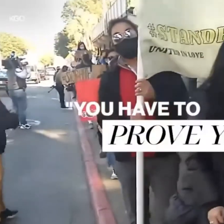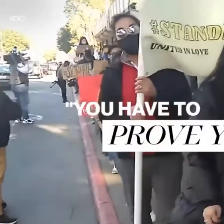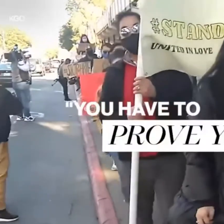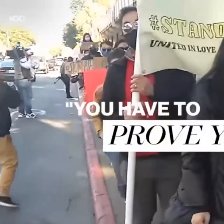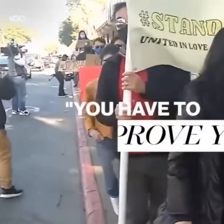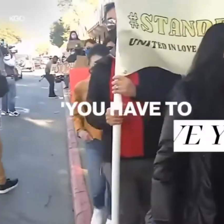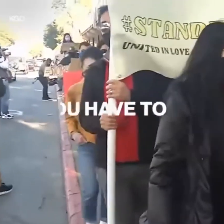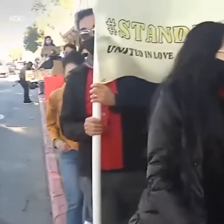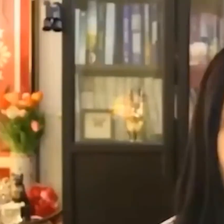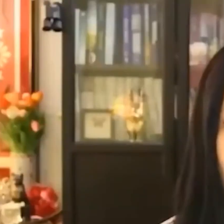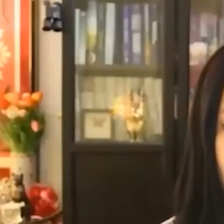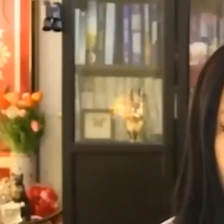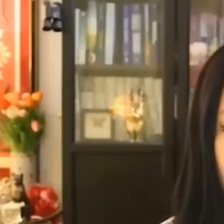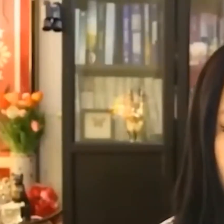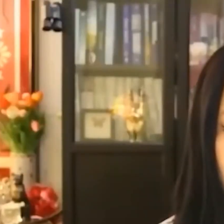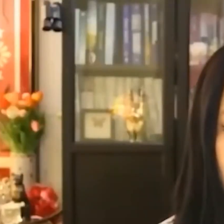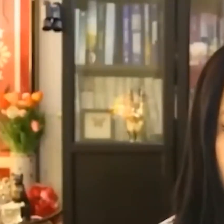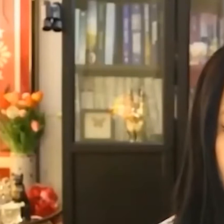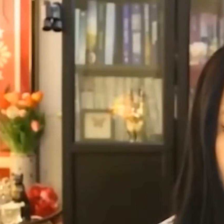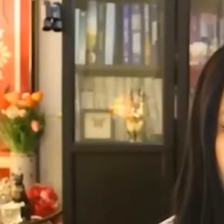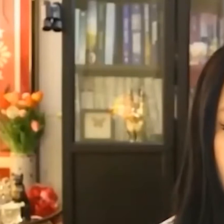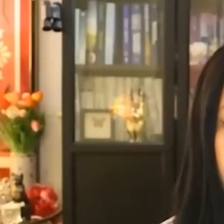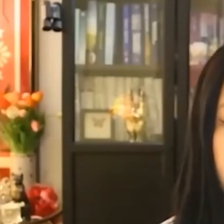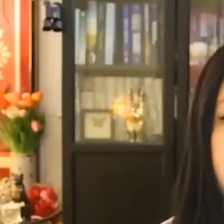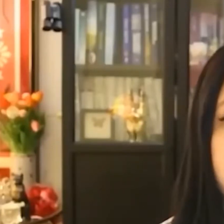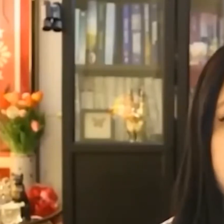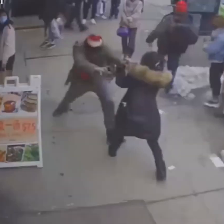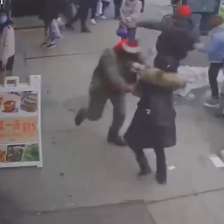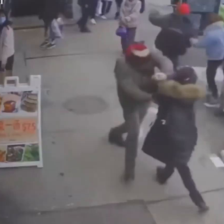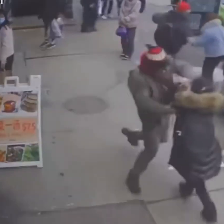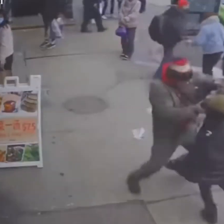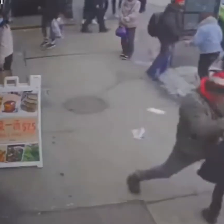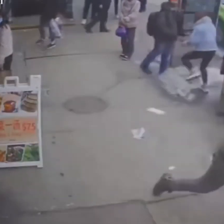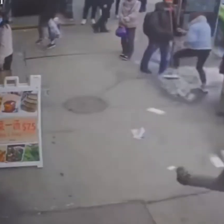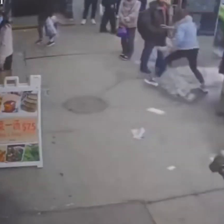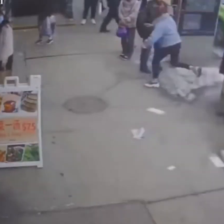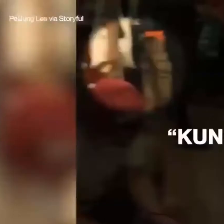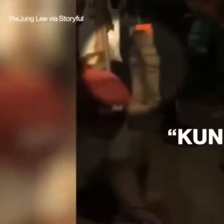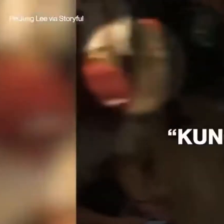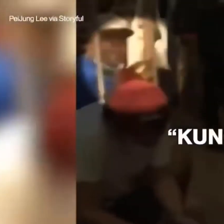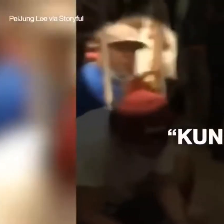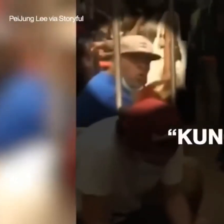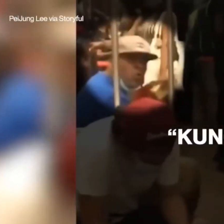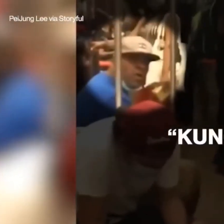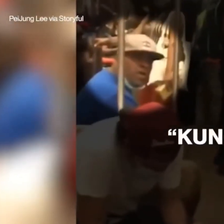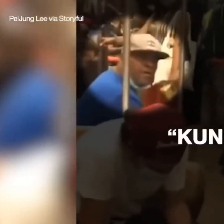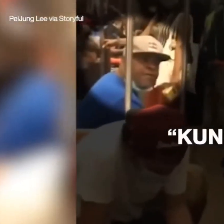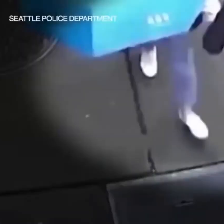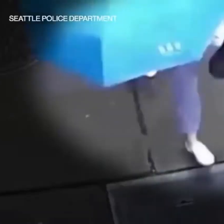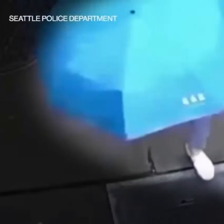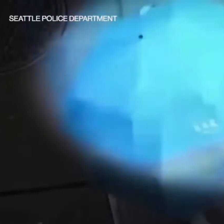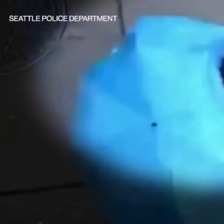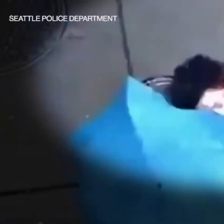yourself consistently, and we shouldn't be. Our people are getting attacked, our people are getting